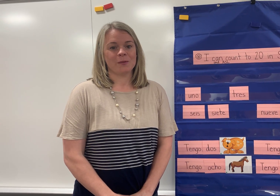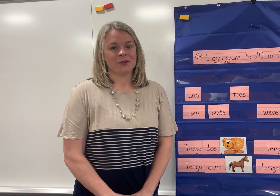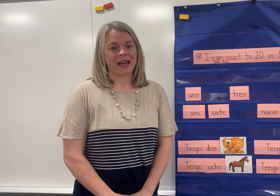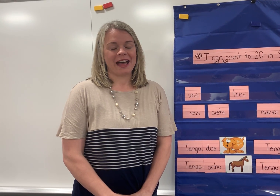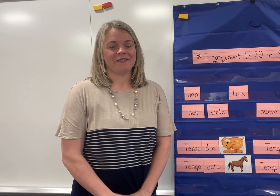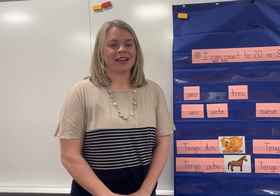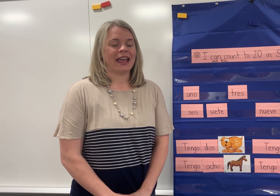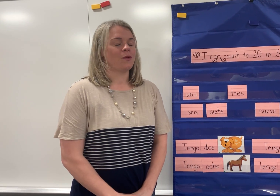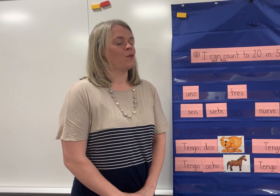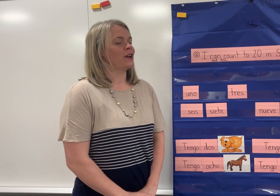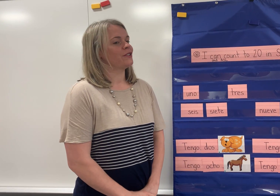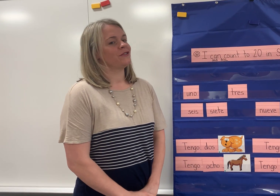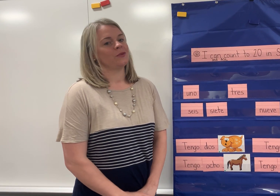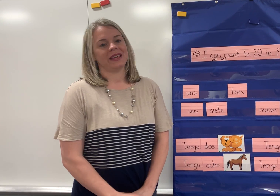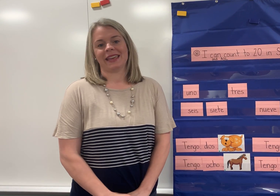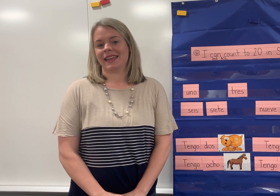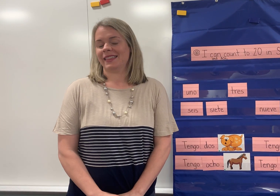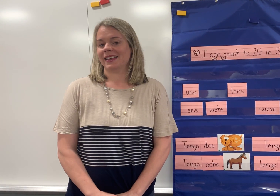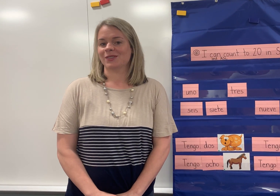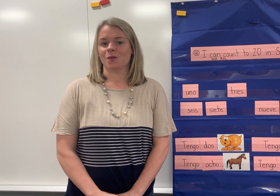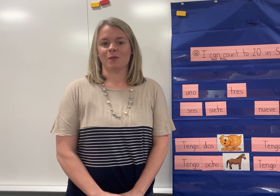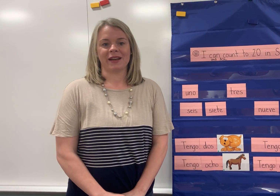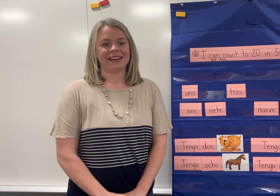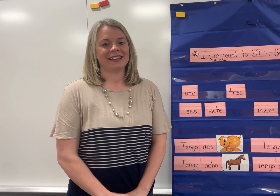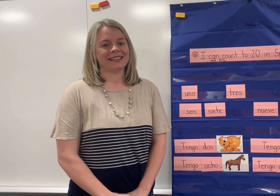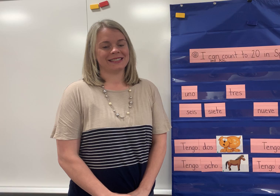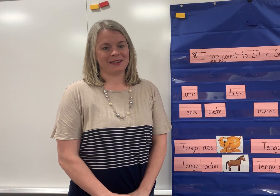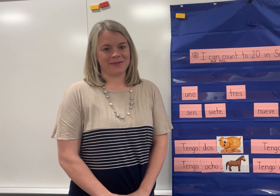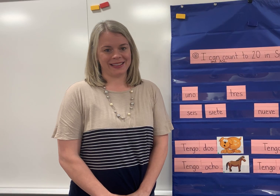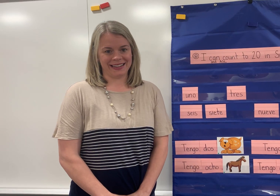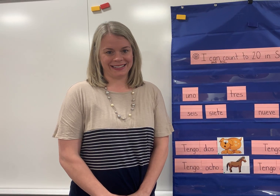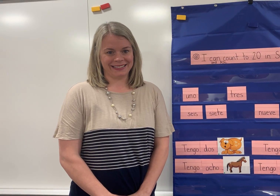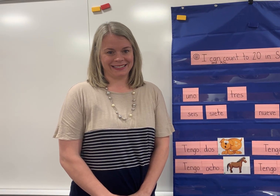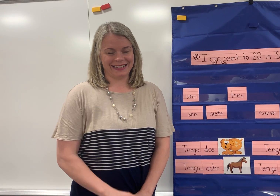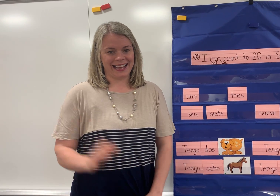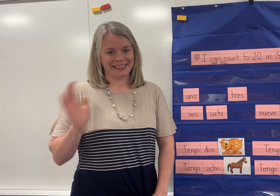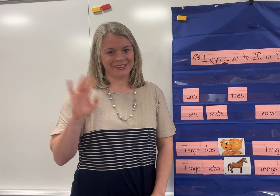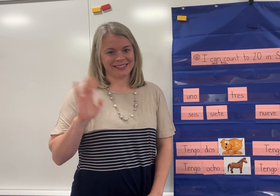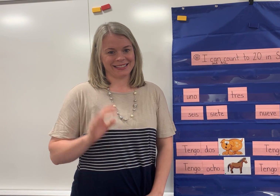hope you have a wonderful week. Que tengas una buena semana. Adiós.